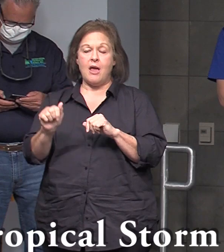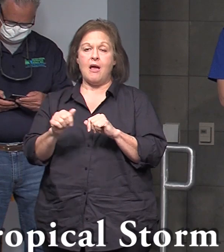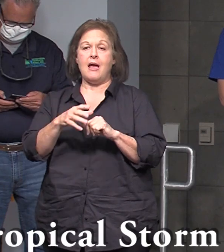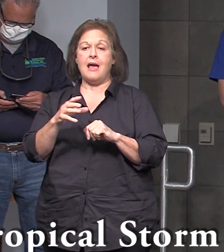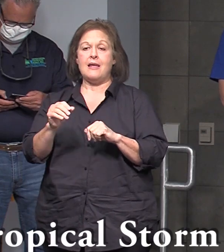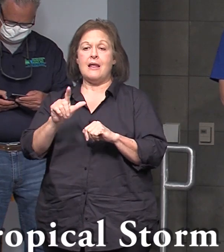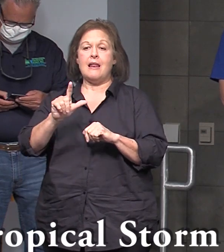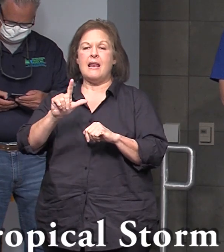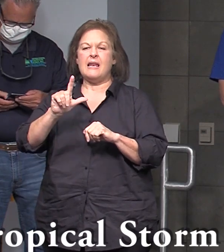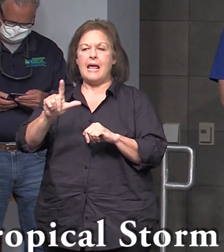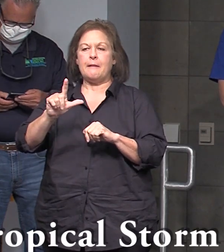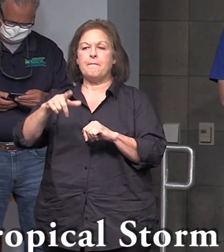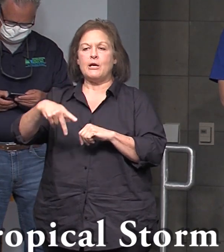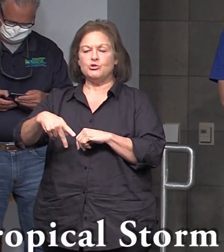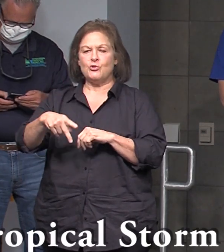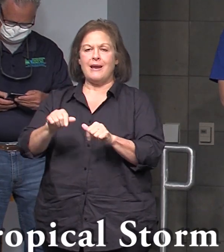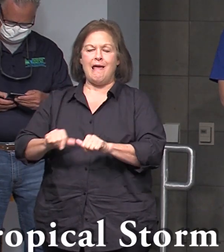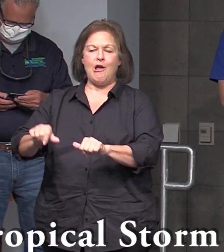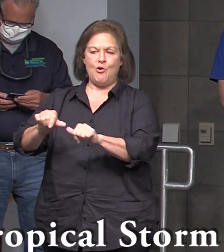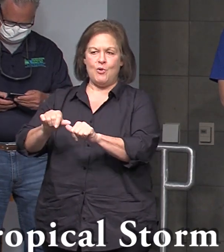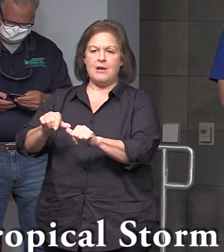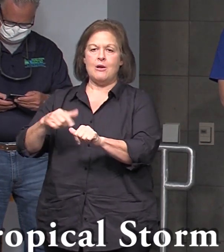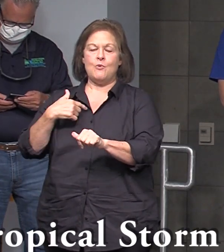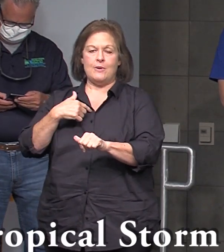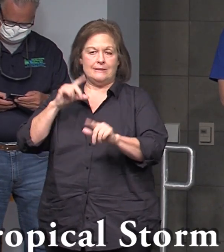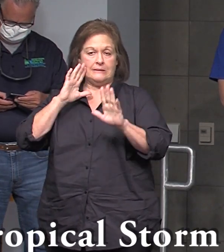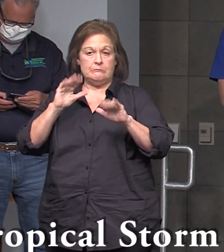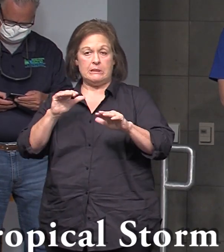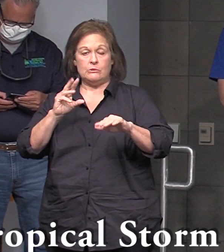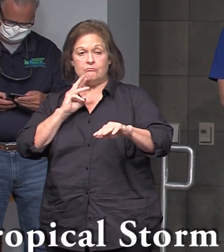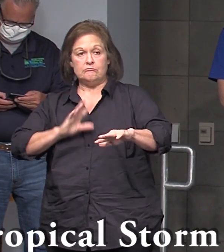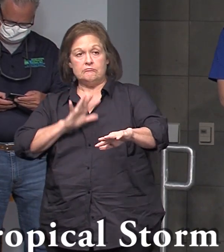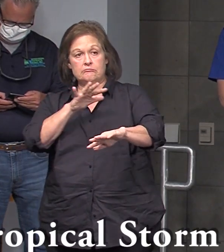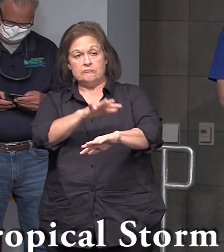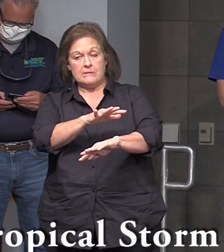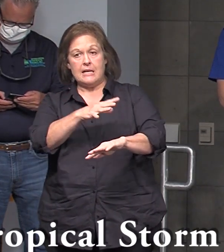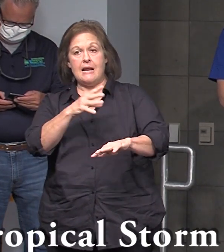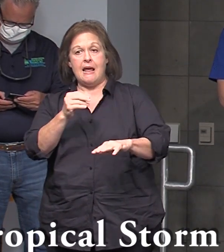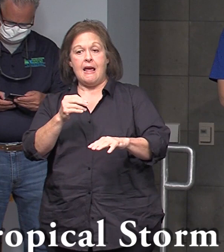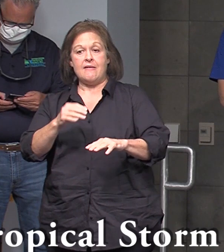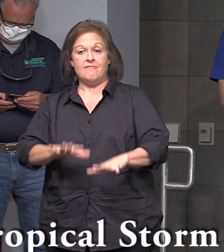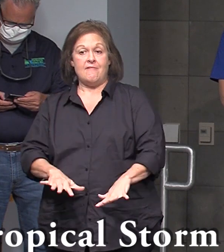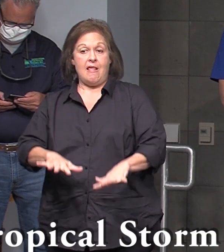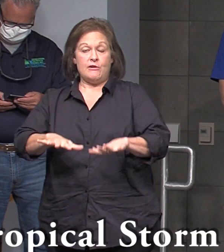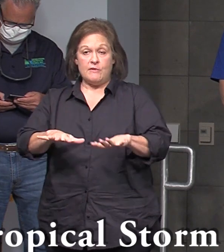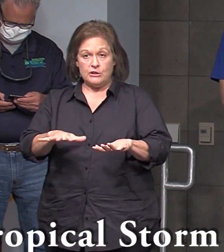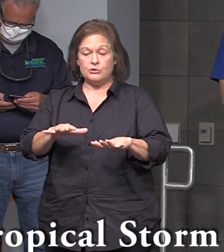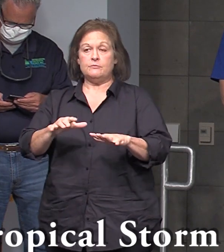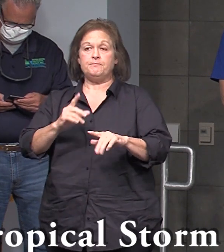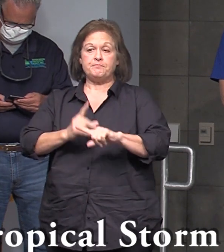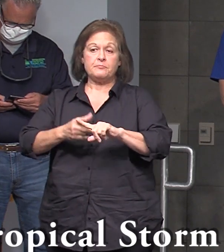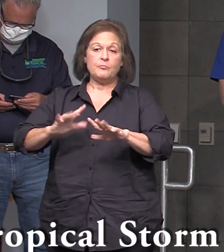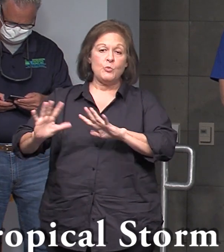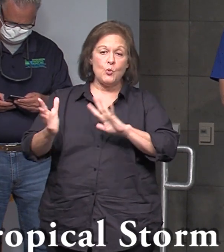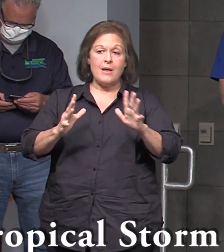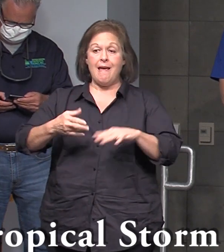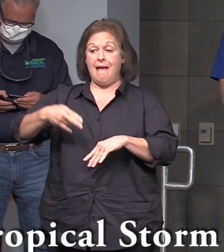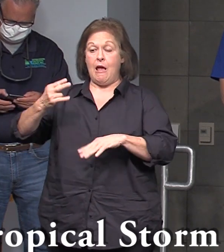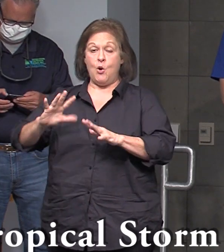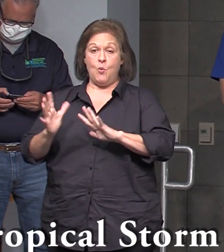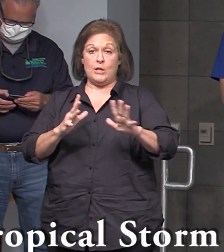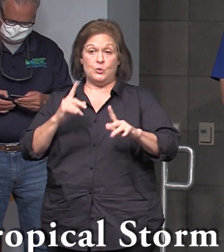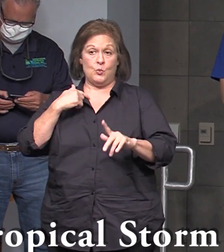the Lake Pontchartrain area. So we're expecting storm surge. We're expecting rain and flash flooding. With the wind, the high winds